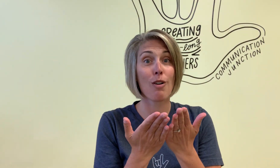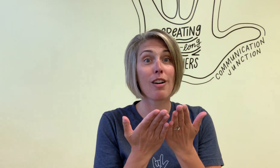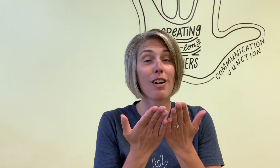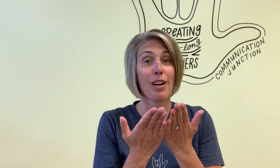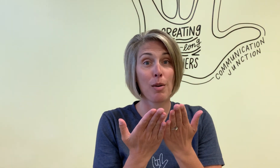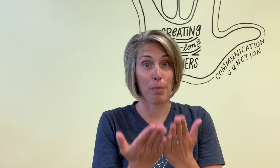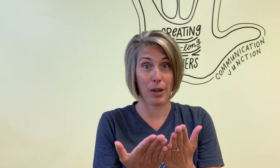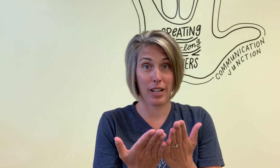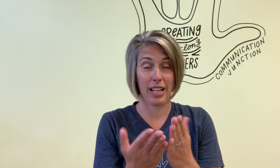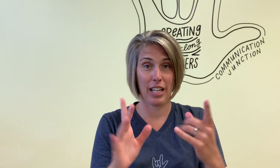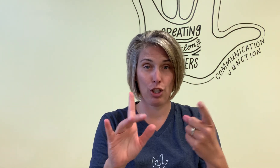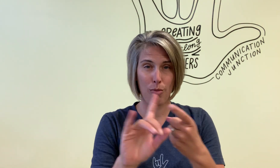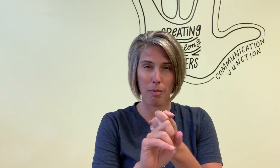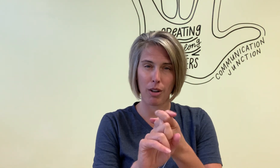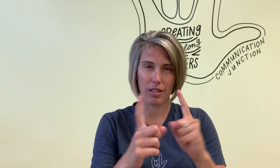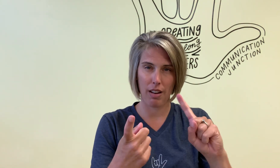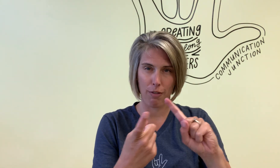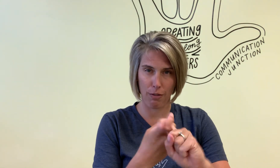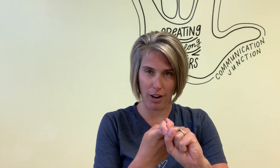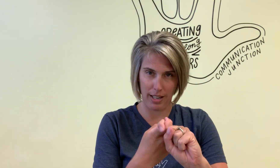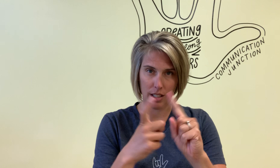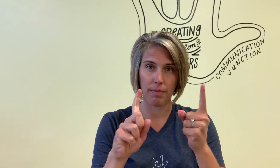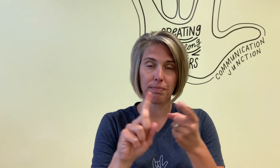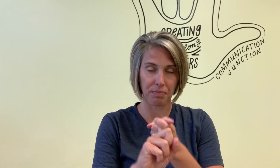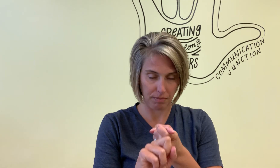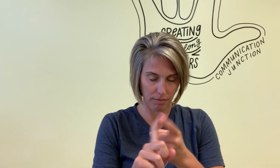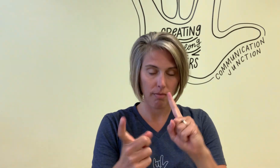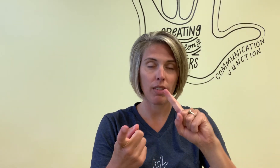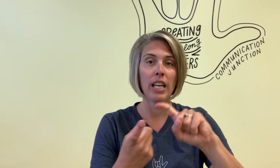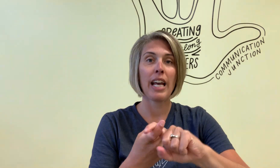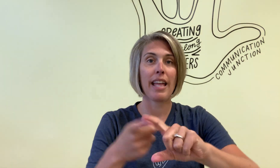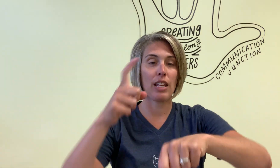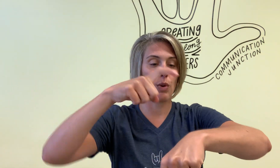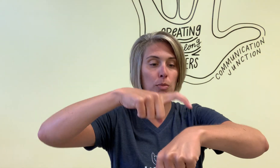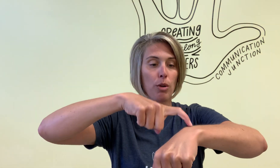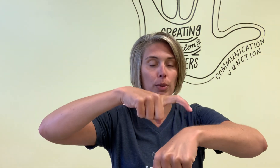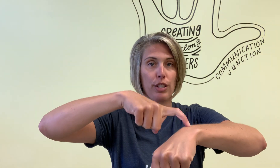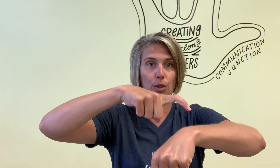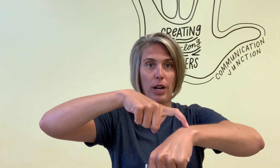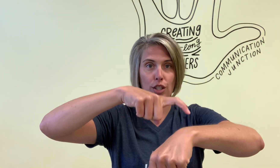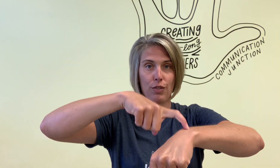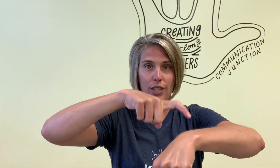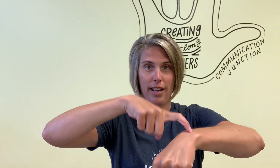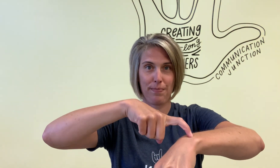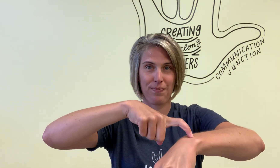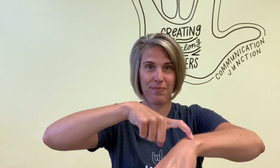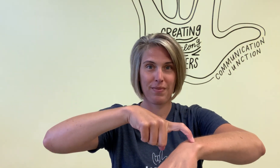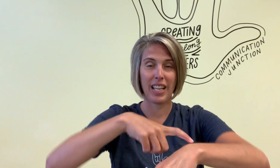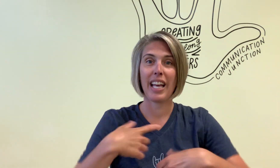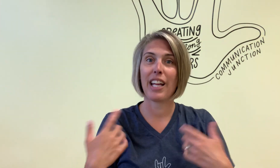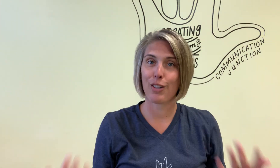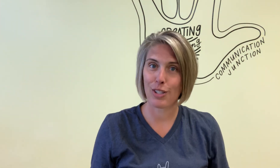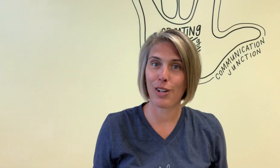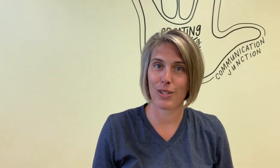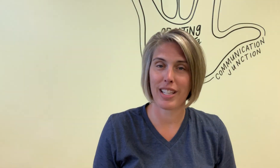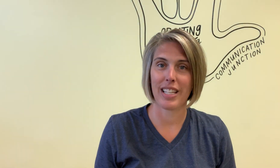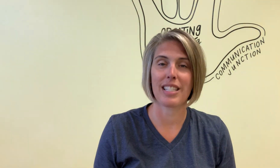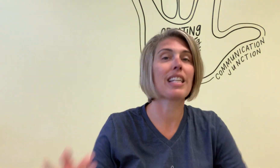for book. And do you remember our sign for friend? And then one more, point to your watch for time. And our song goes like this.